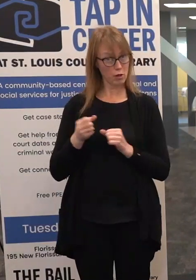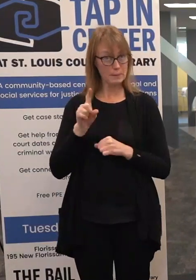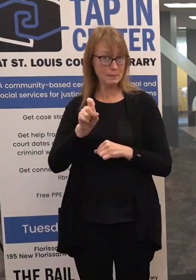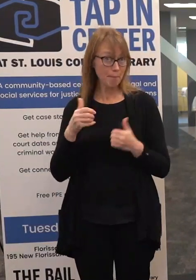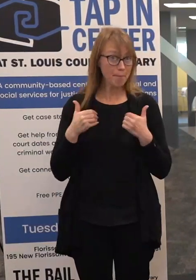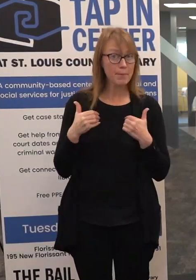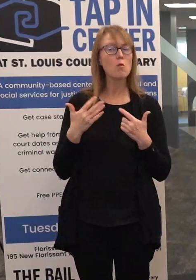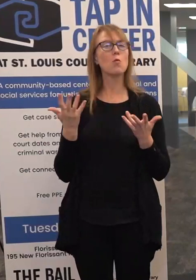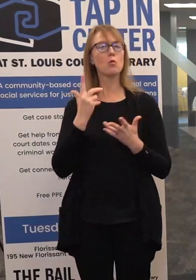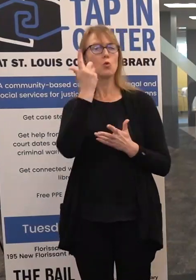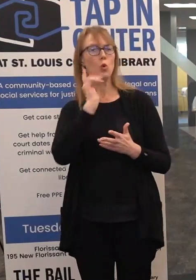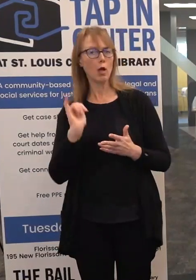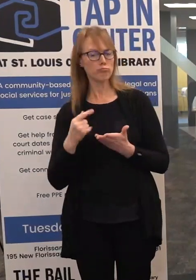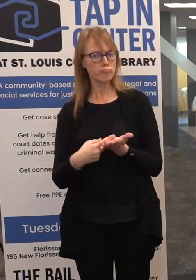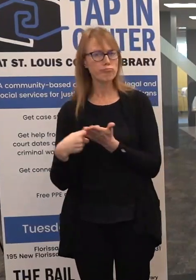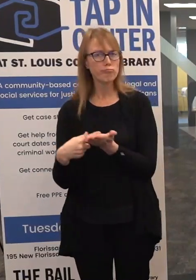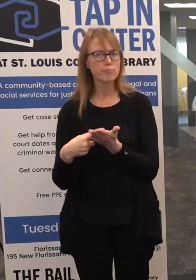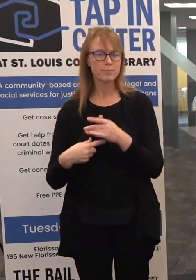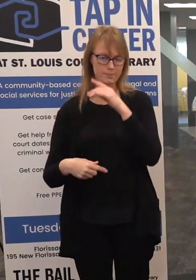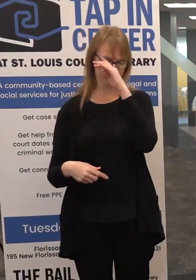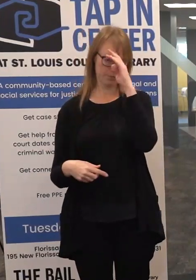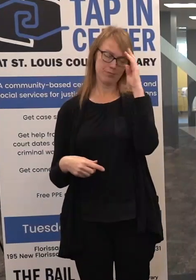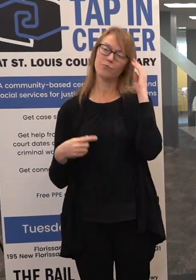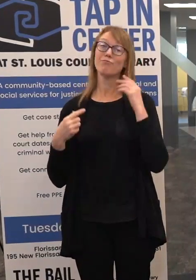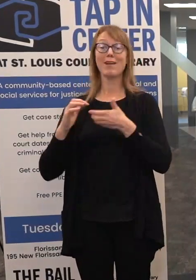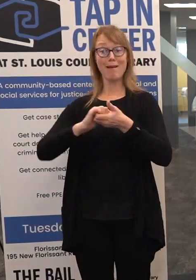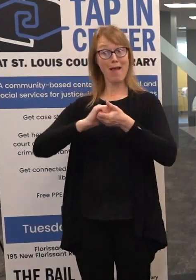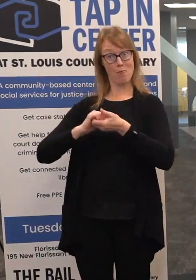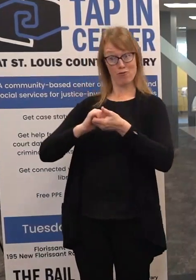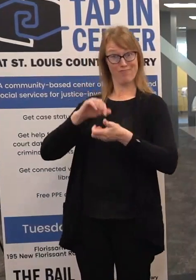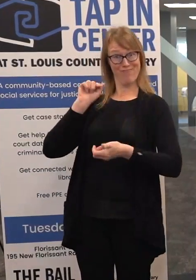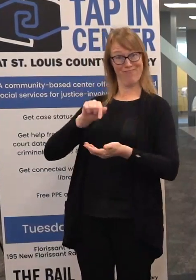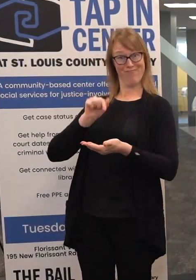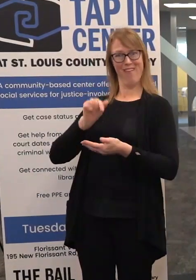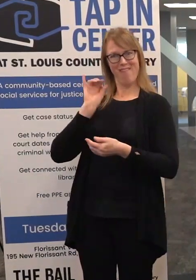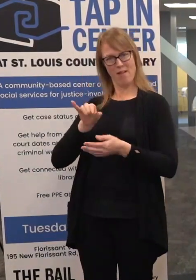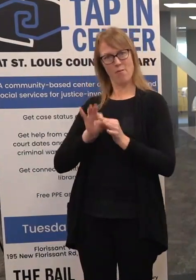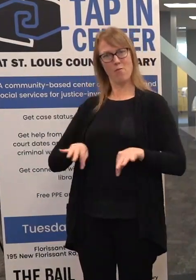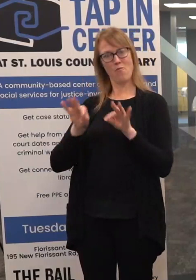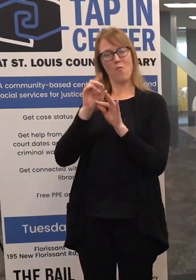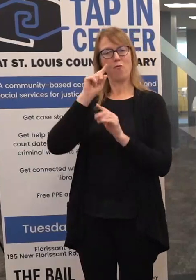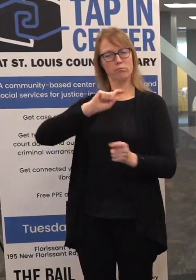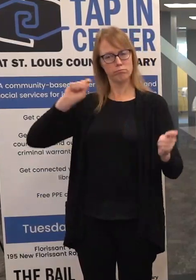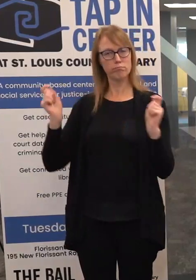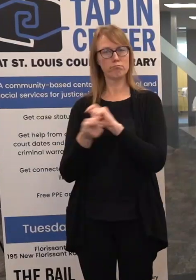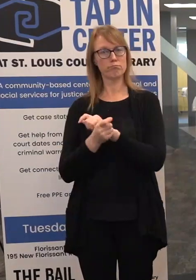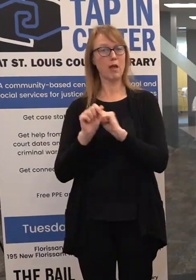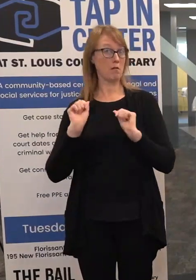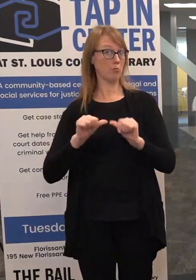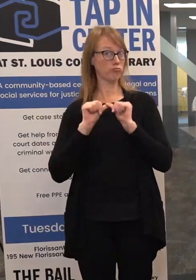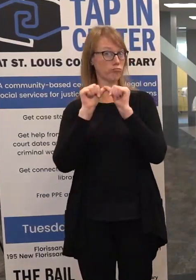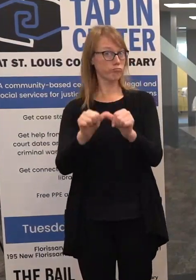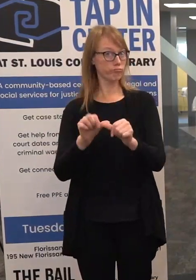It's through cooperation and collaboration that we make sustainable change, and I appreciate the commitment and the passion of all of our